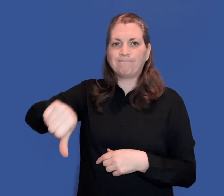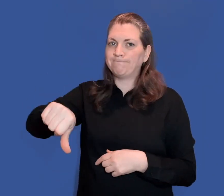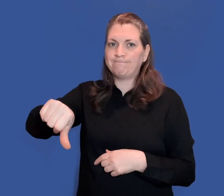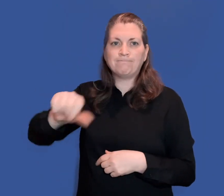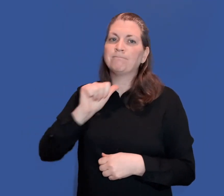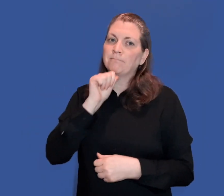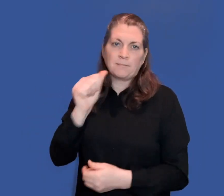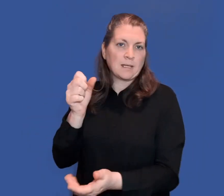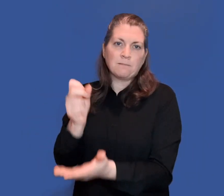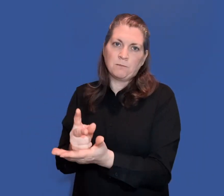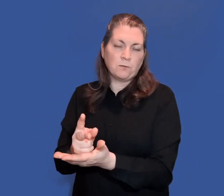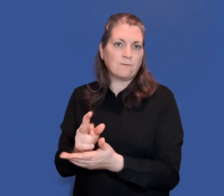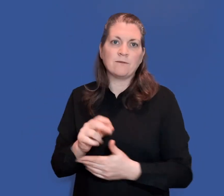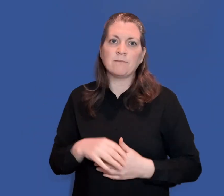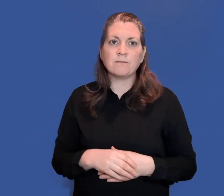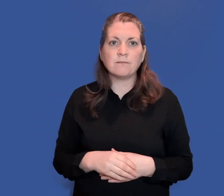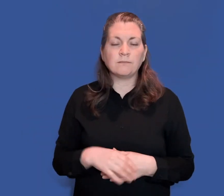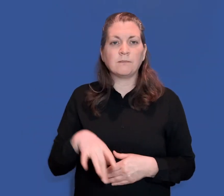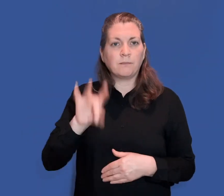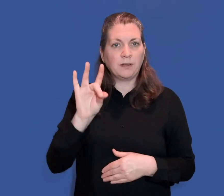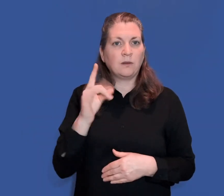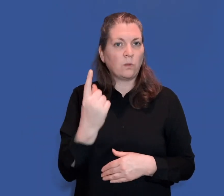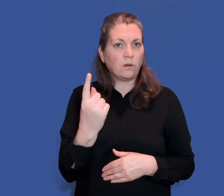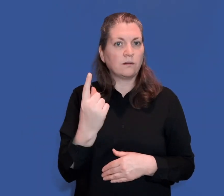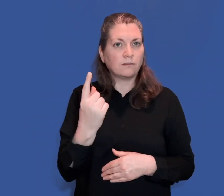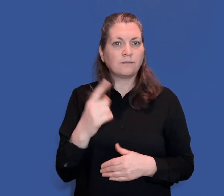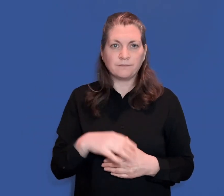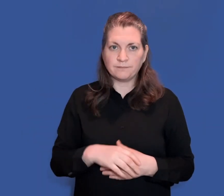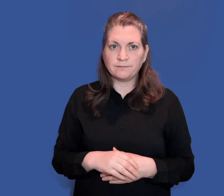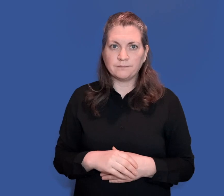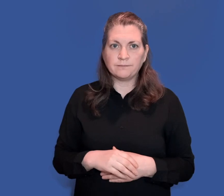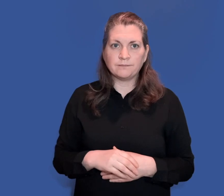Please cast your vote to either approve or reject this proposal.